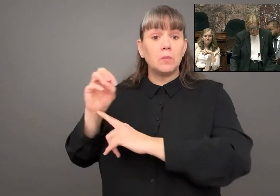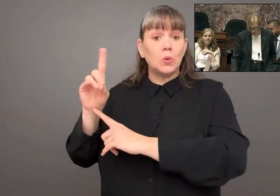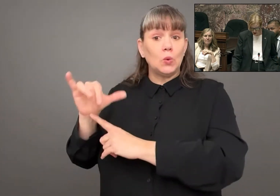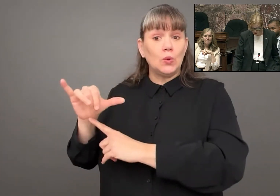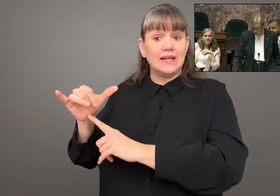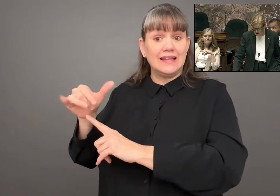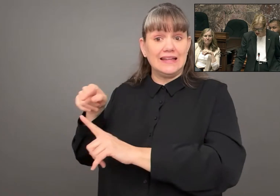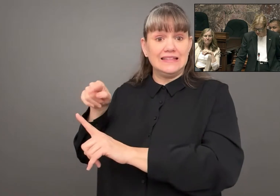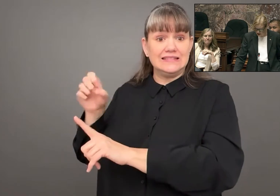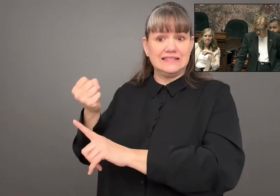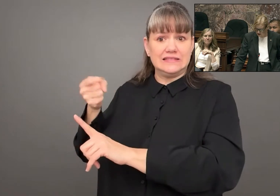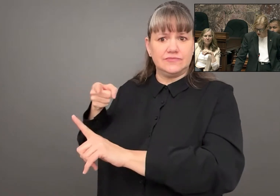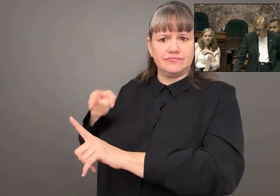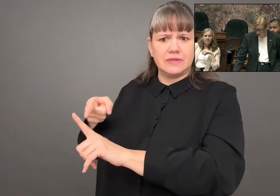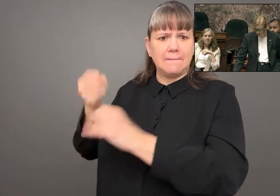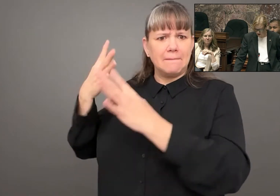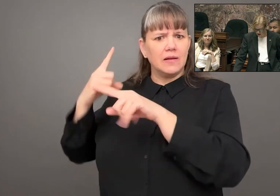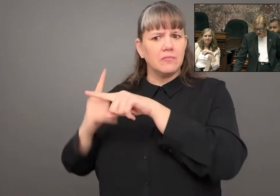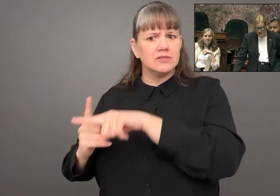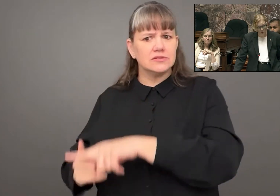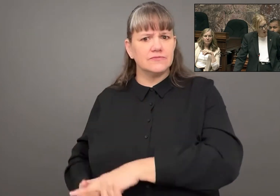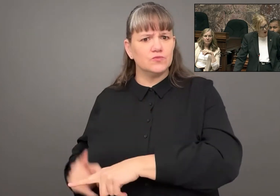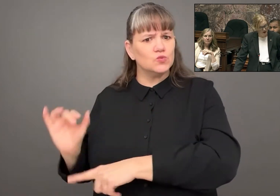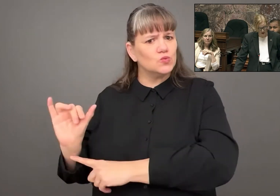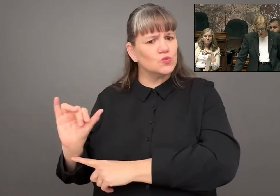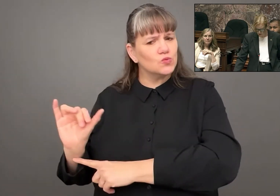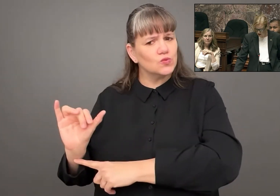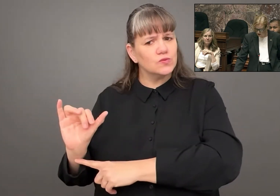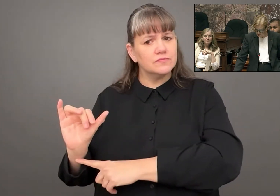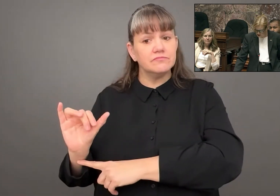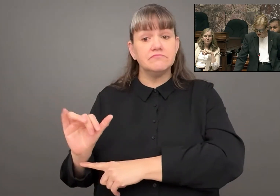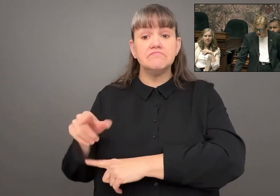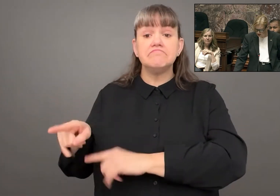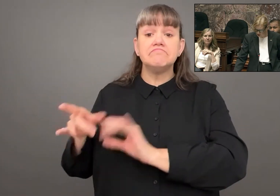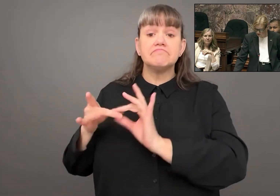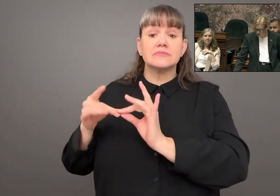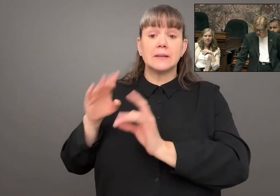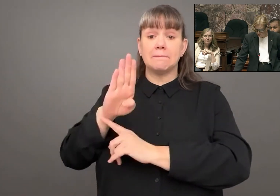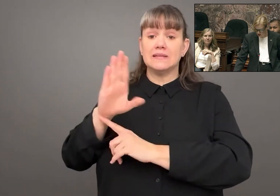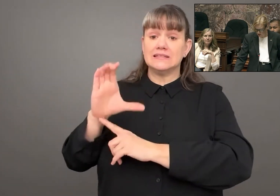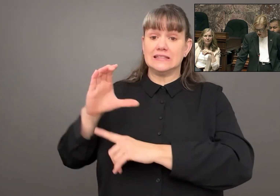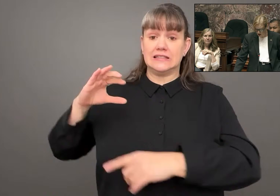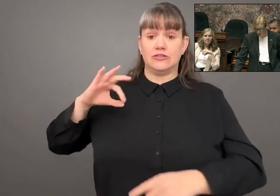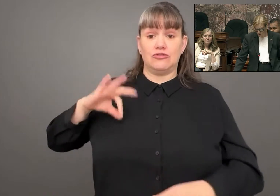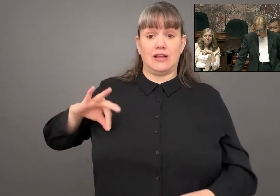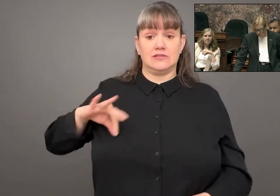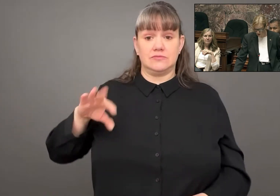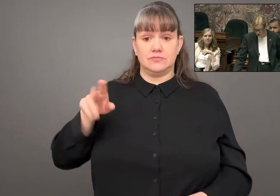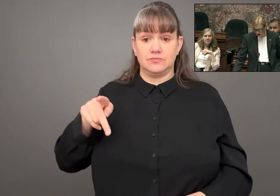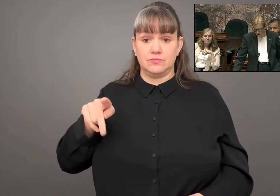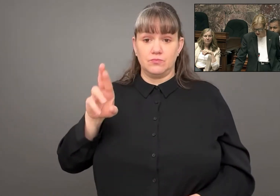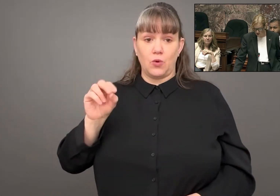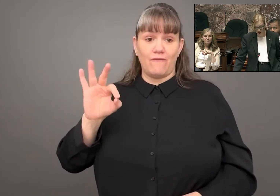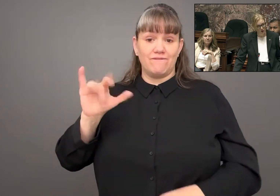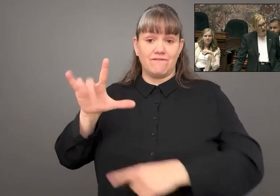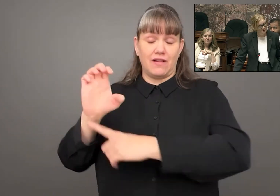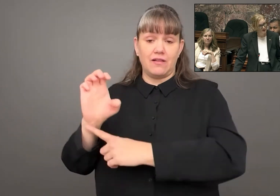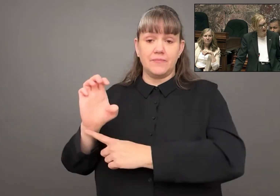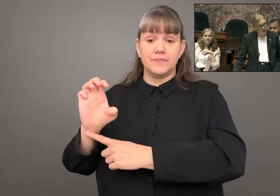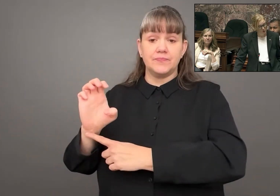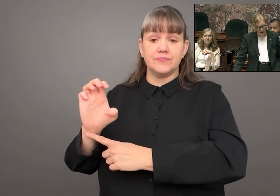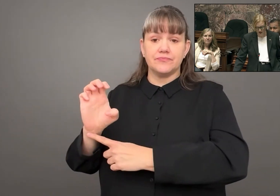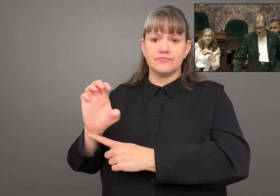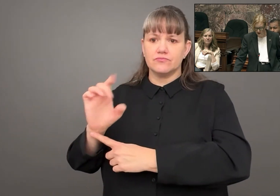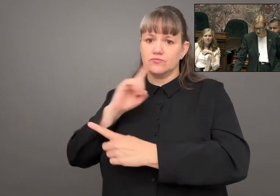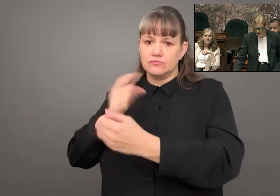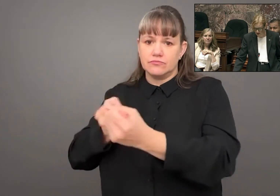all, Moody's notes that BC's credit profile is supported by a resilient and diverse economy with lower reliance on the US than